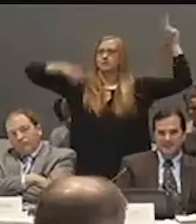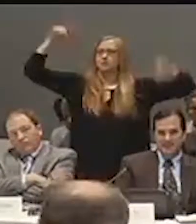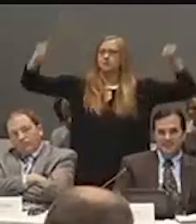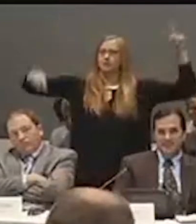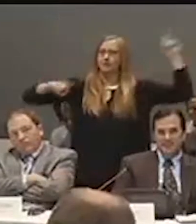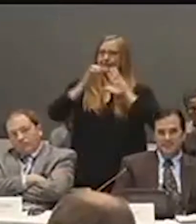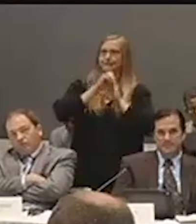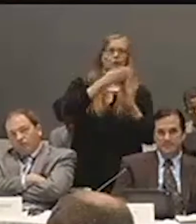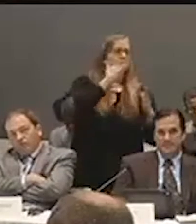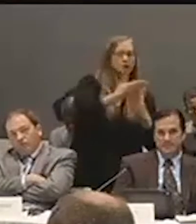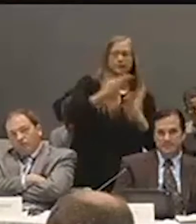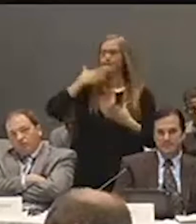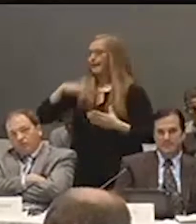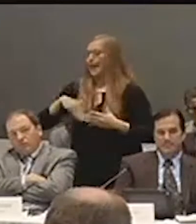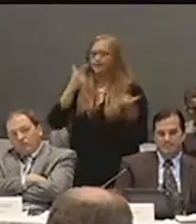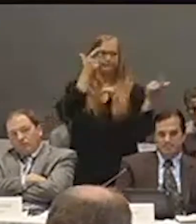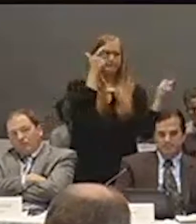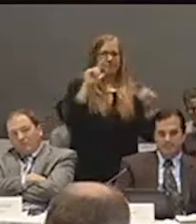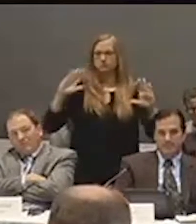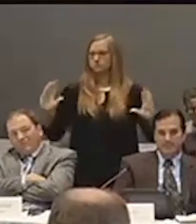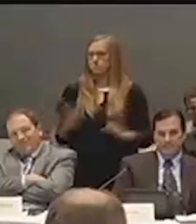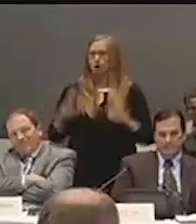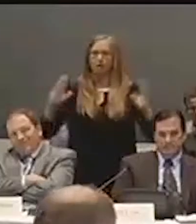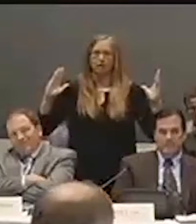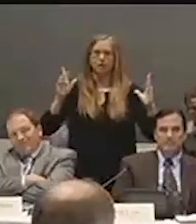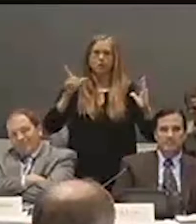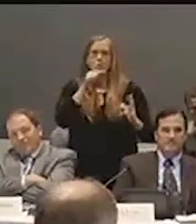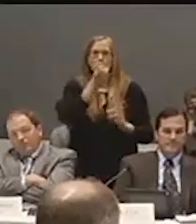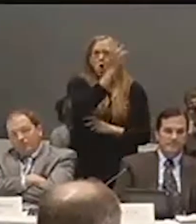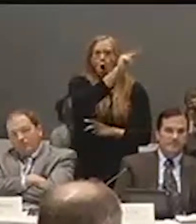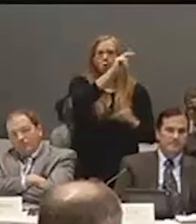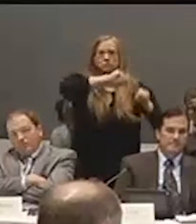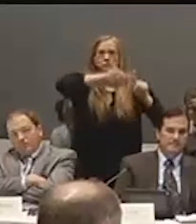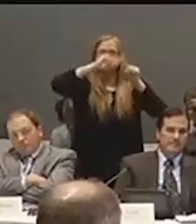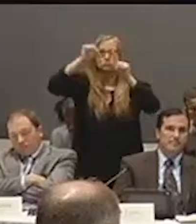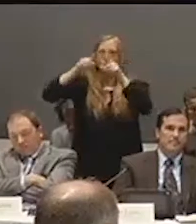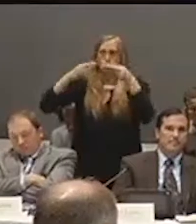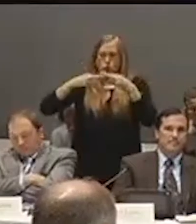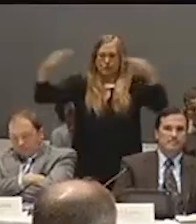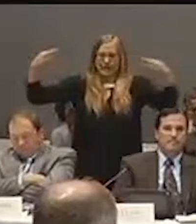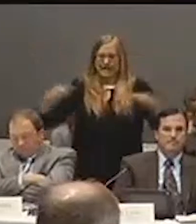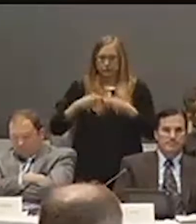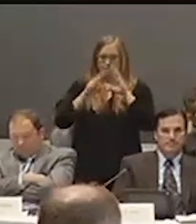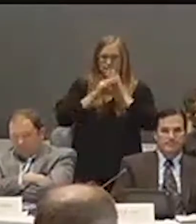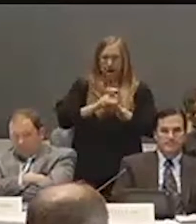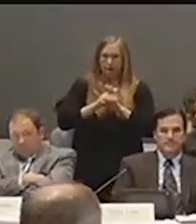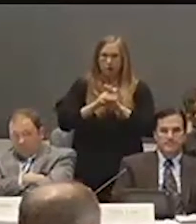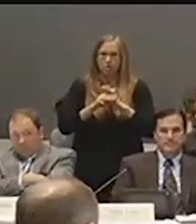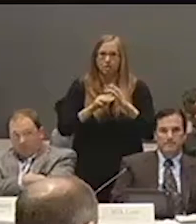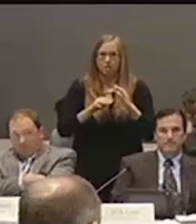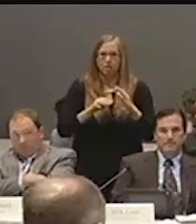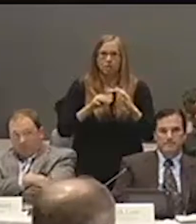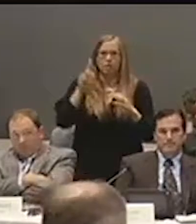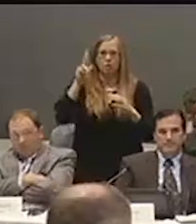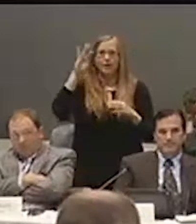good, bad, big, large, small, various ownership models, regionalization models, wholesale,